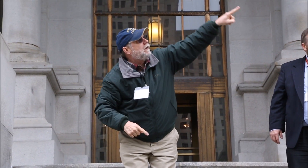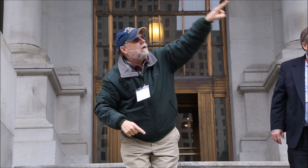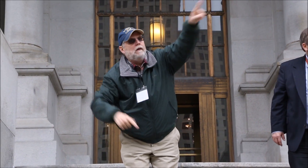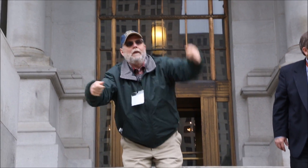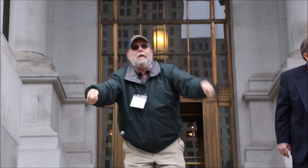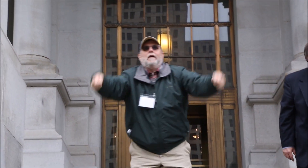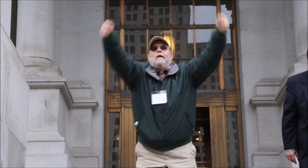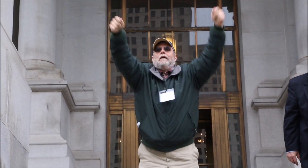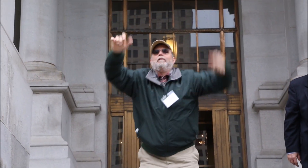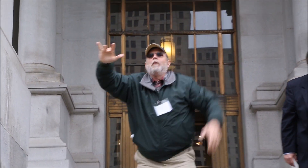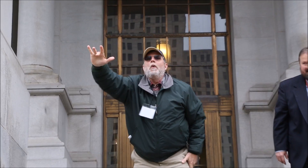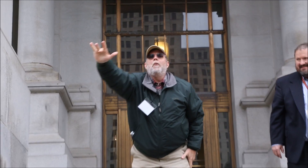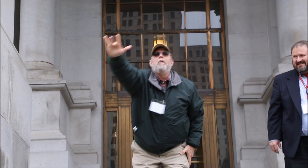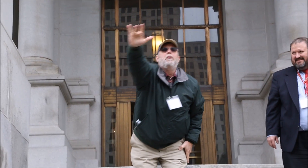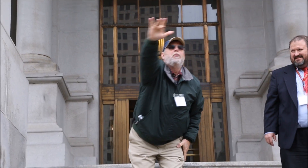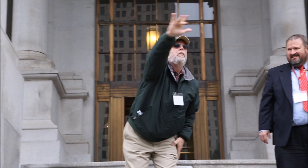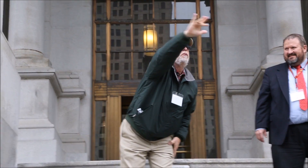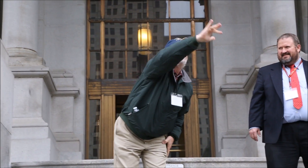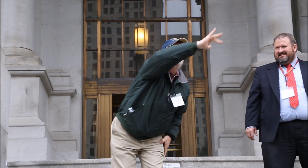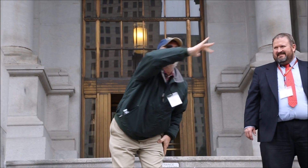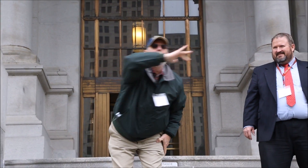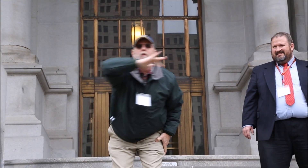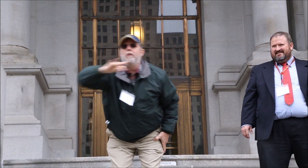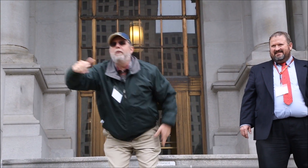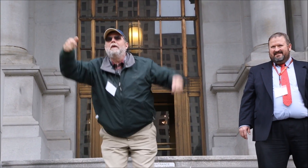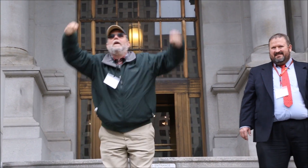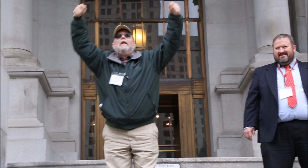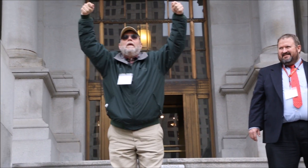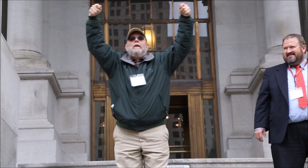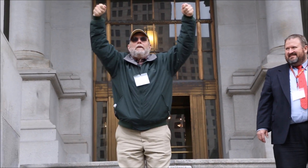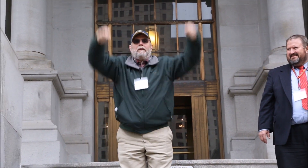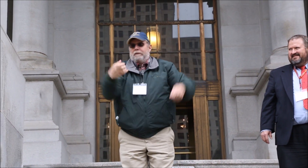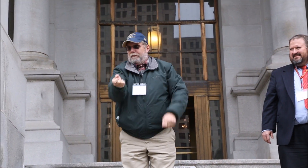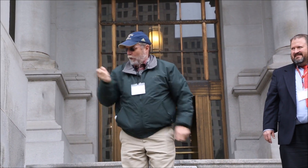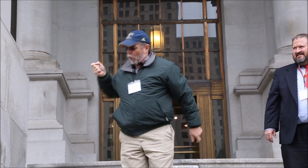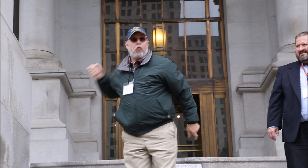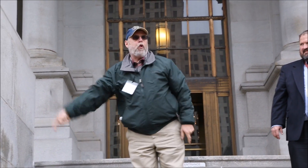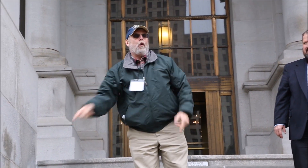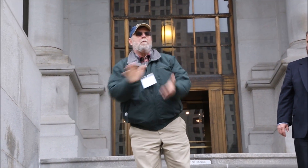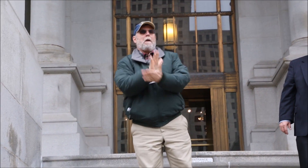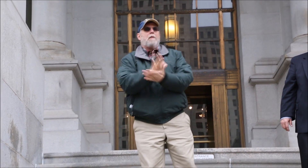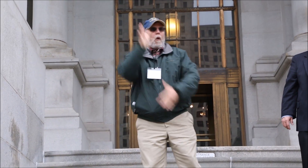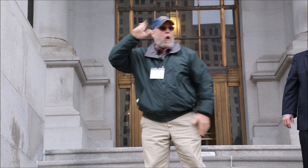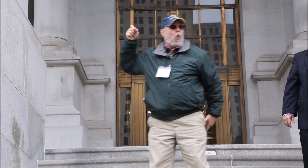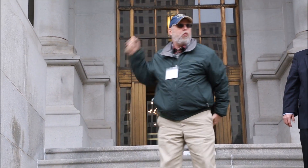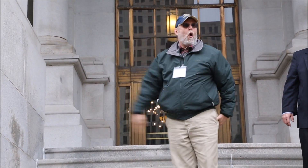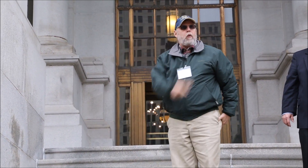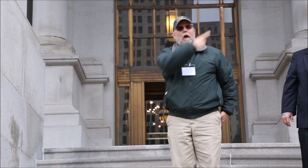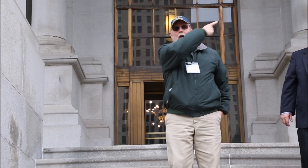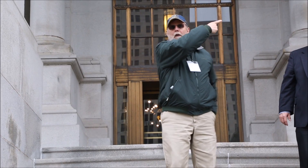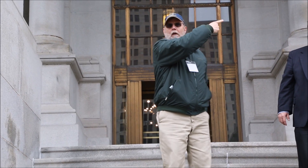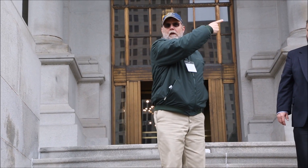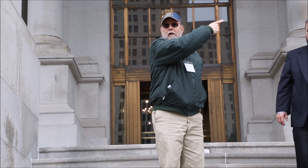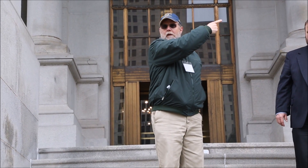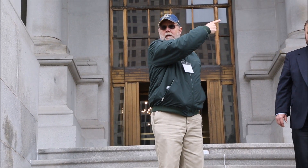provided interviews with hearing people who've come to talk to the deaf community through my program. And we know there are so many